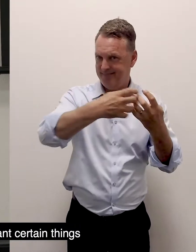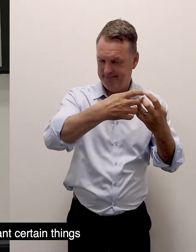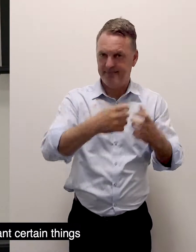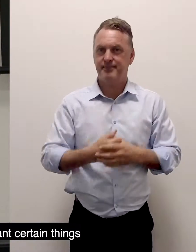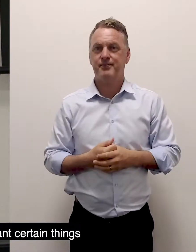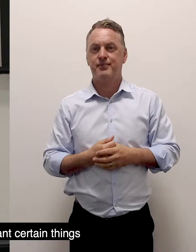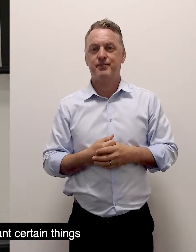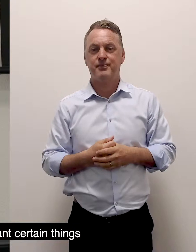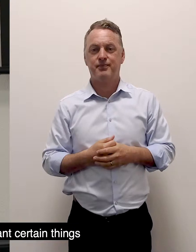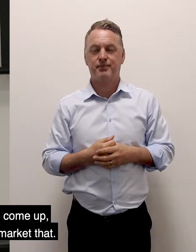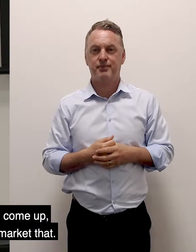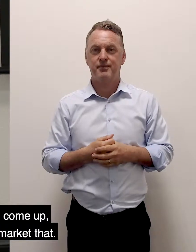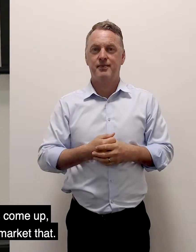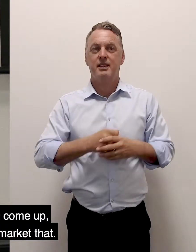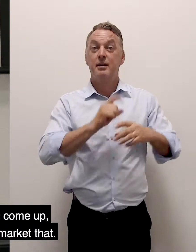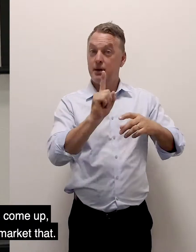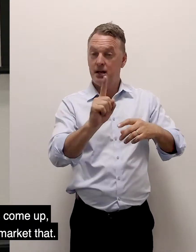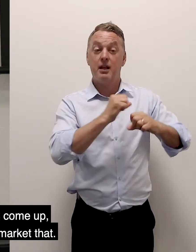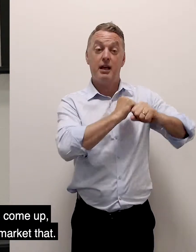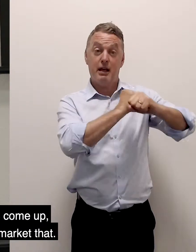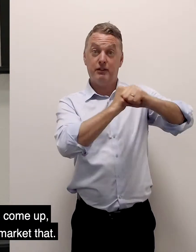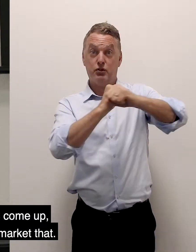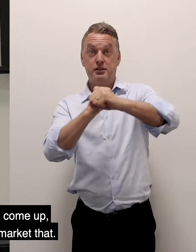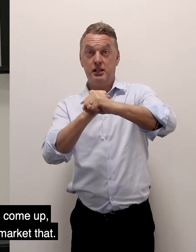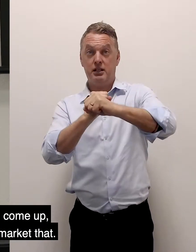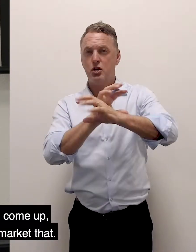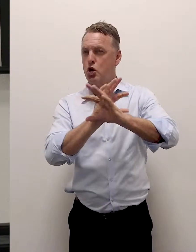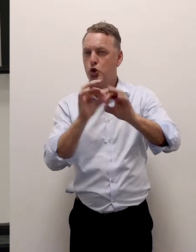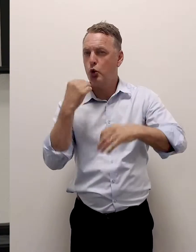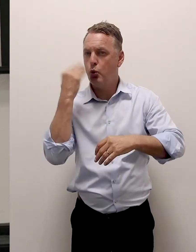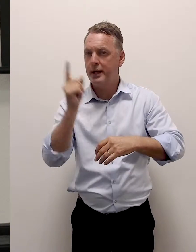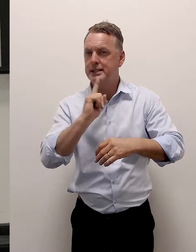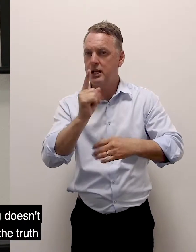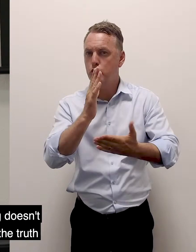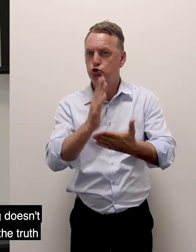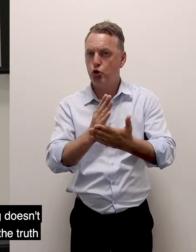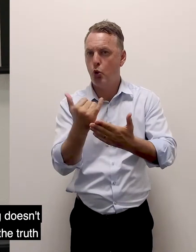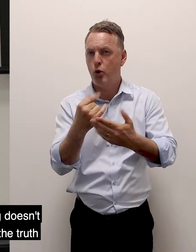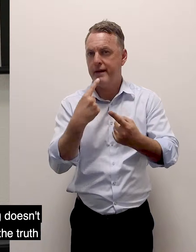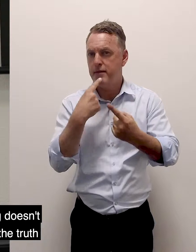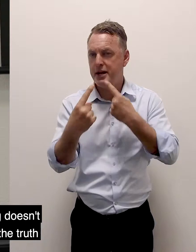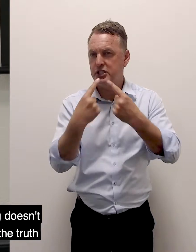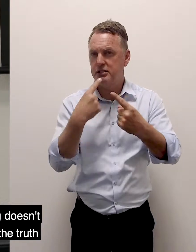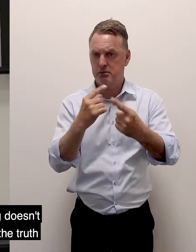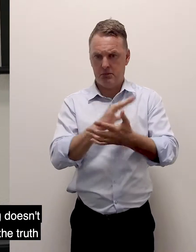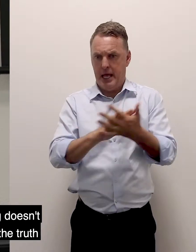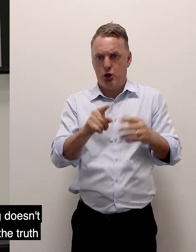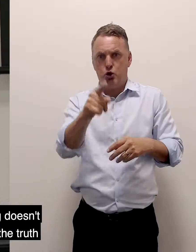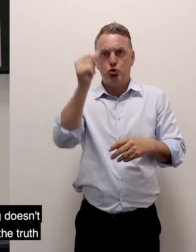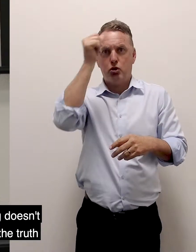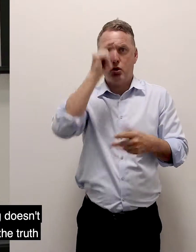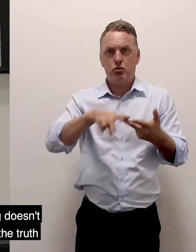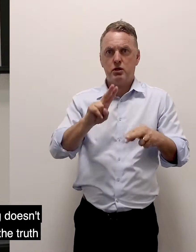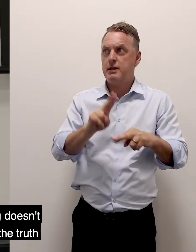change and as more people want certain things, that those things come up. And they need to market that. But